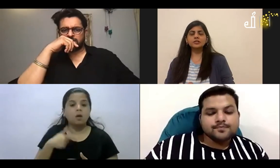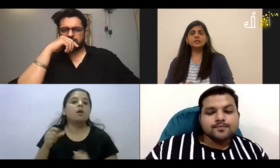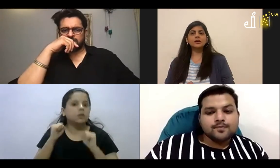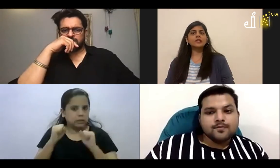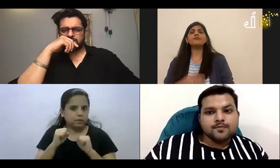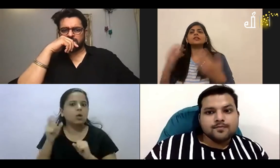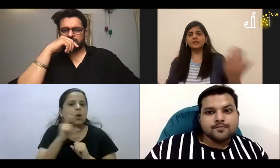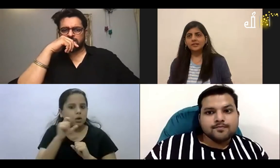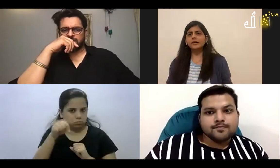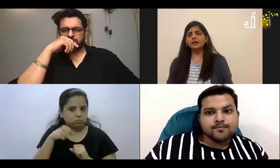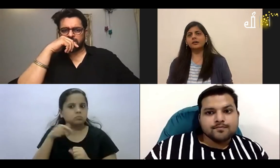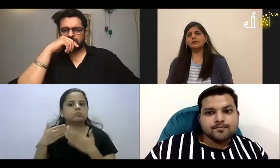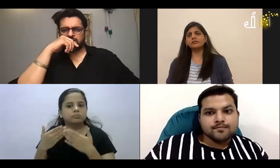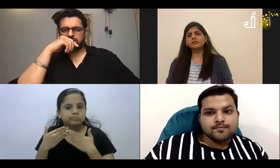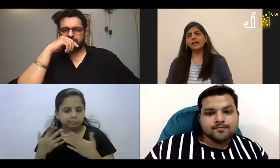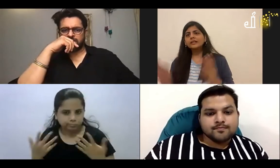because different